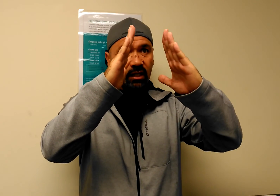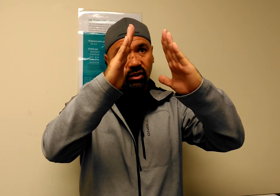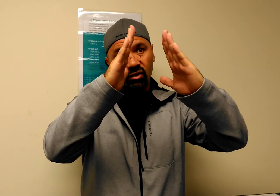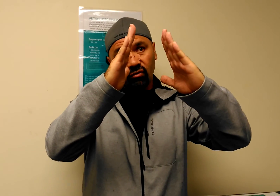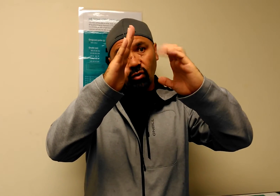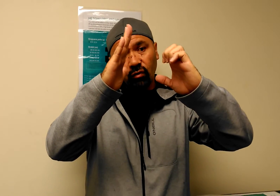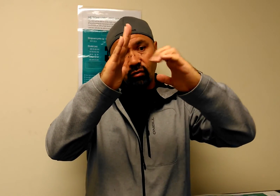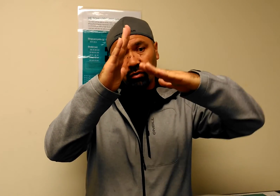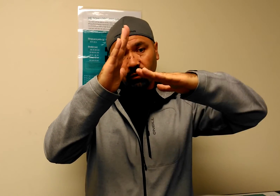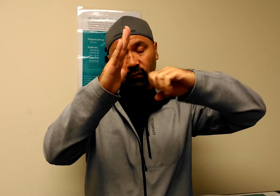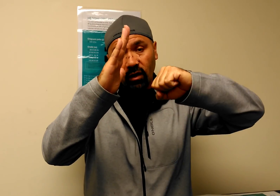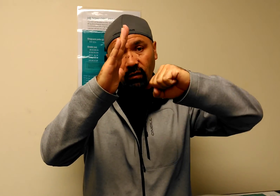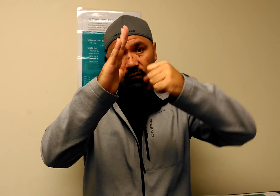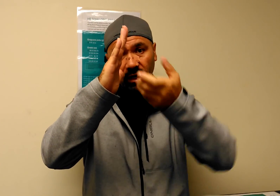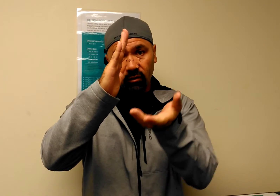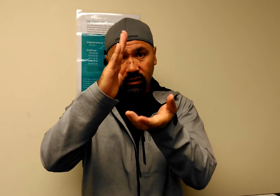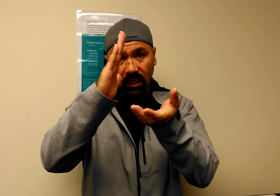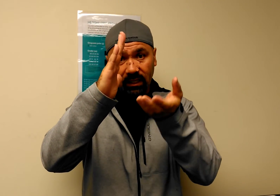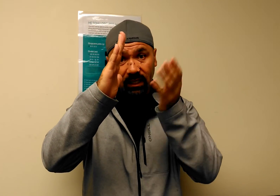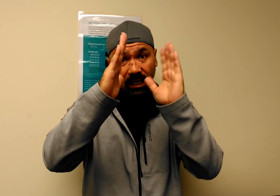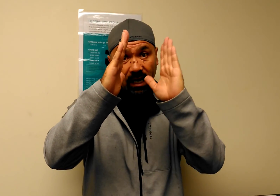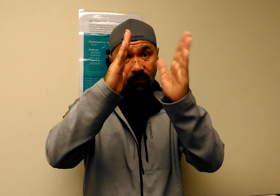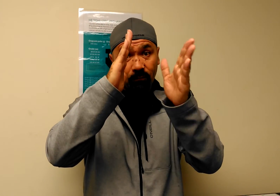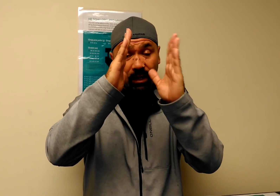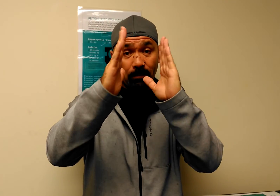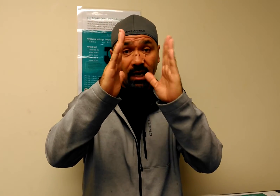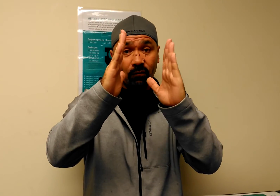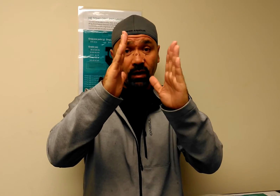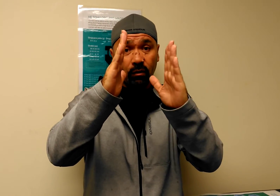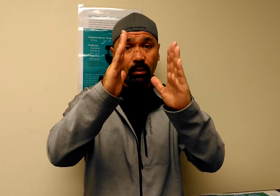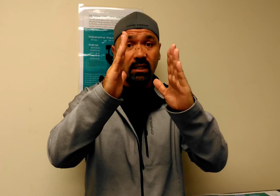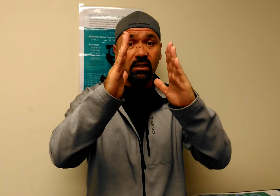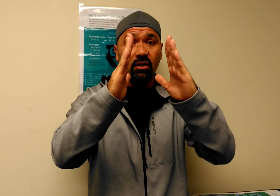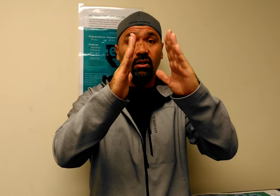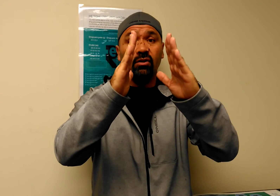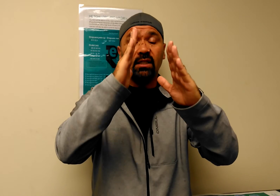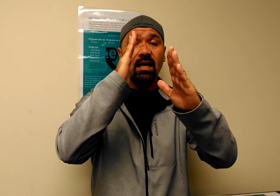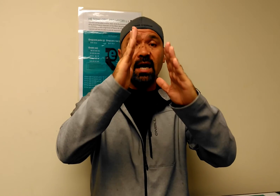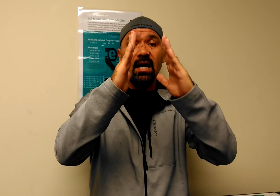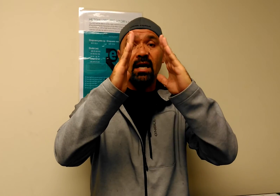you scroll through the 5 vowels, and then they make vowel blends. So those are